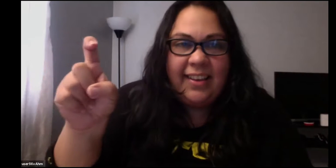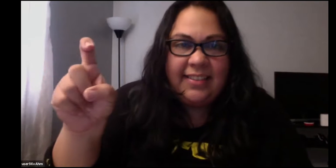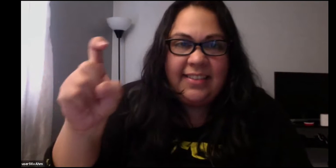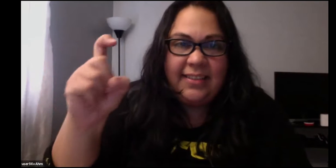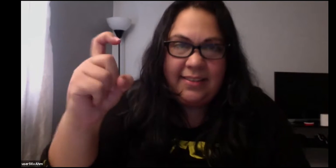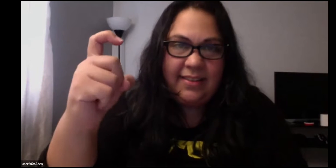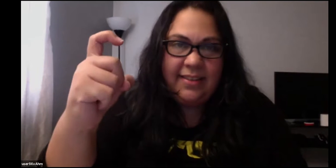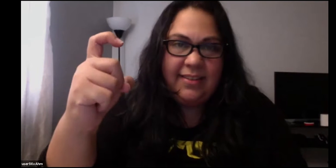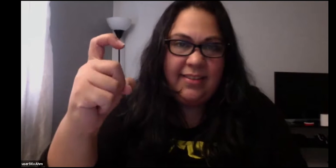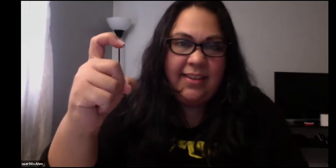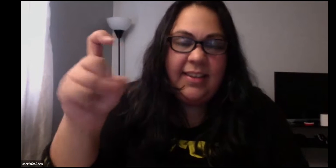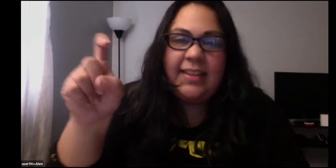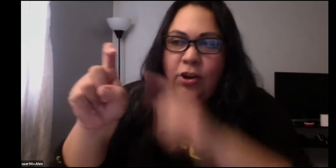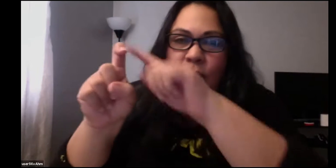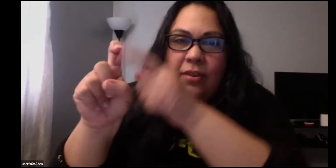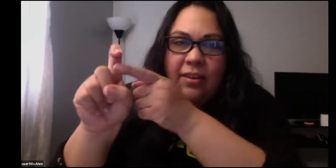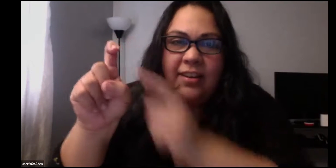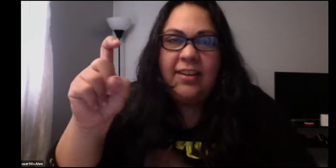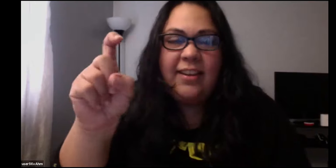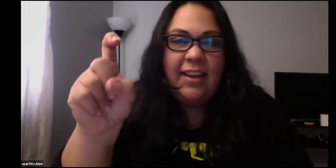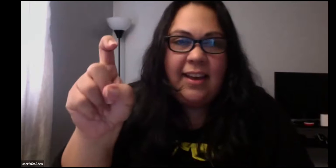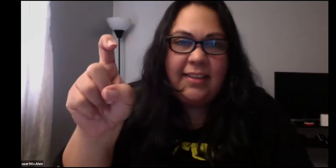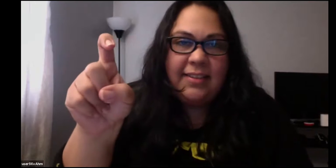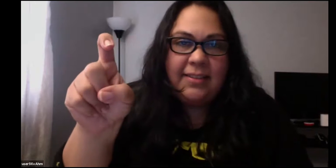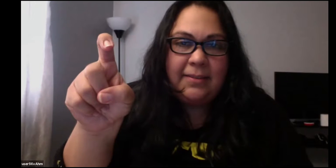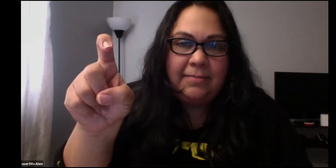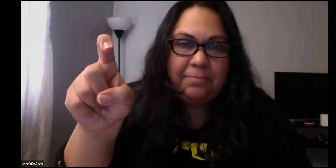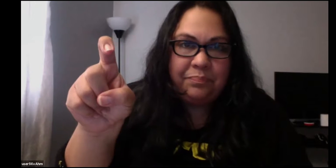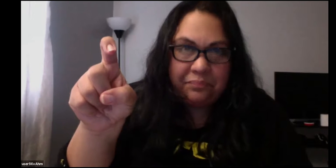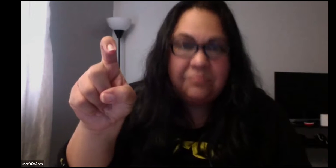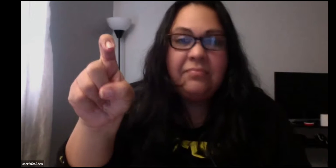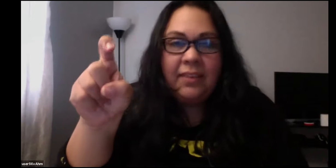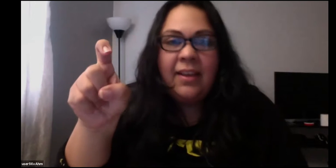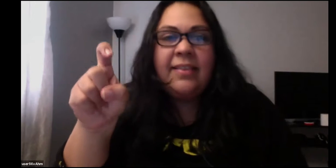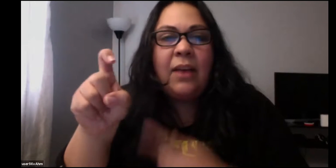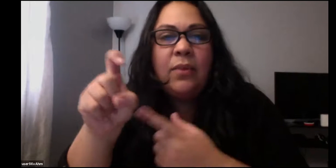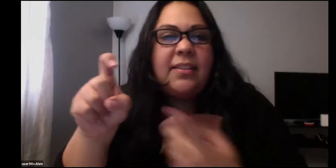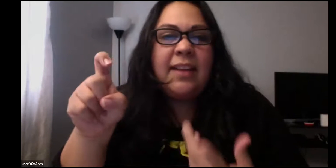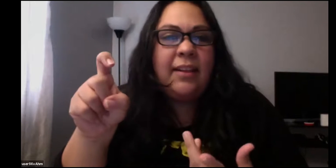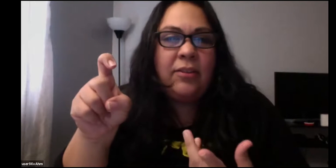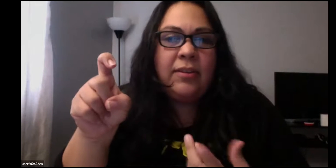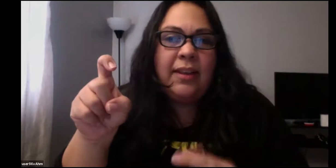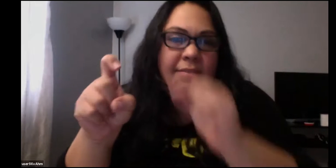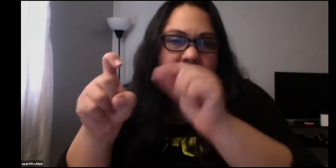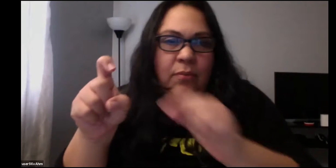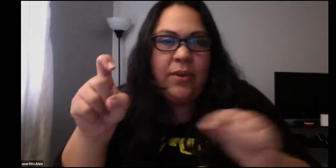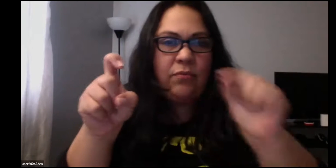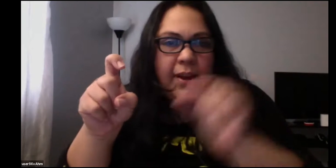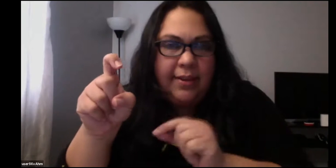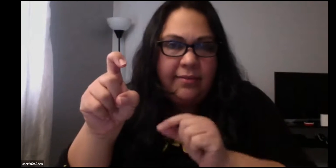X. See, it's like a hook, X. That one does not look like the way you write it. So